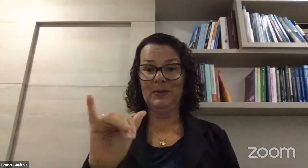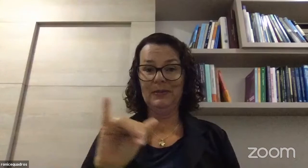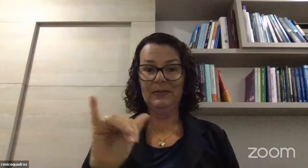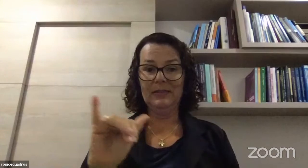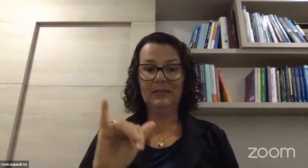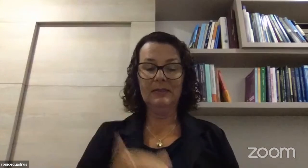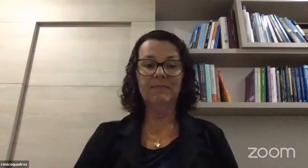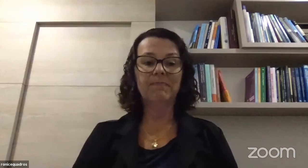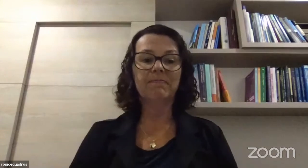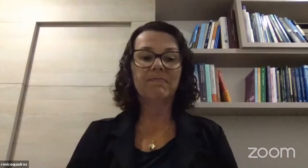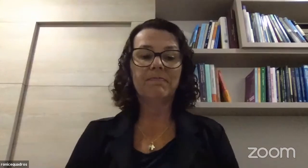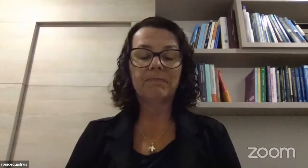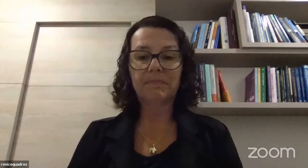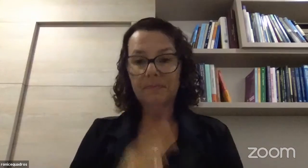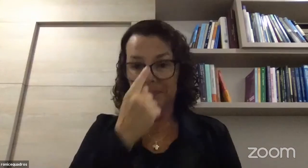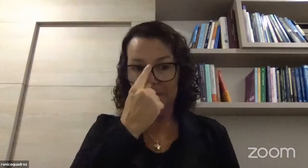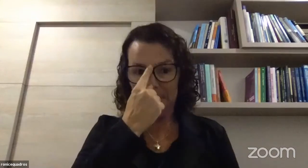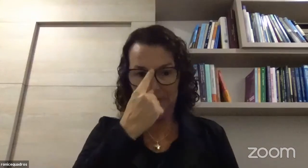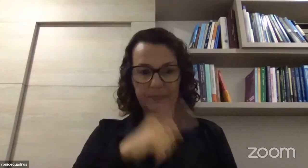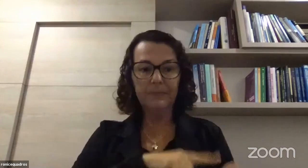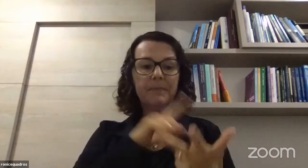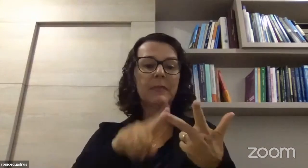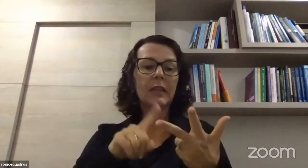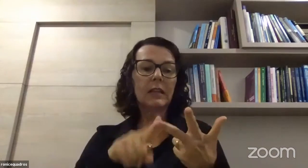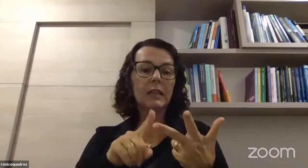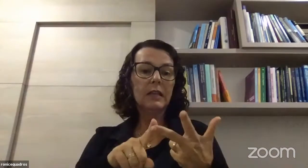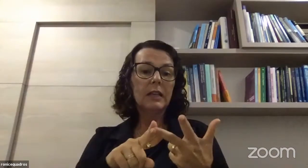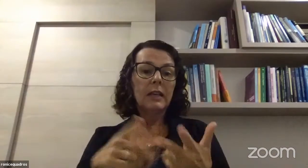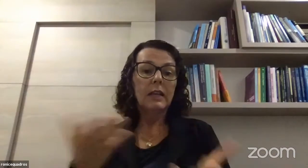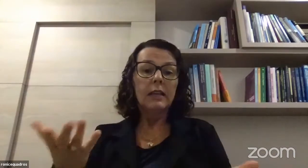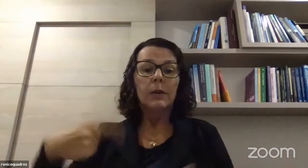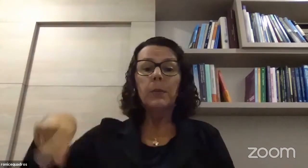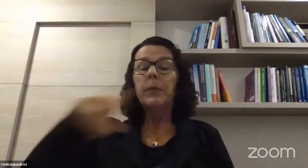That must be clear for them as well as ourselves.